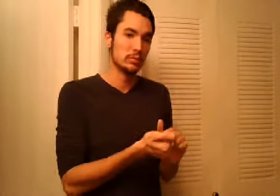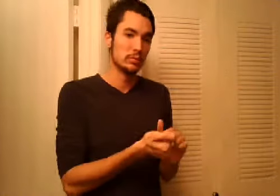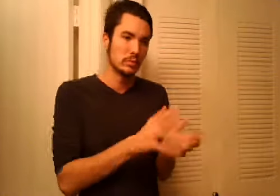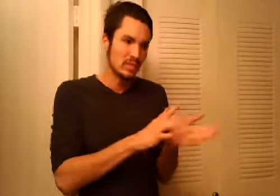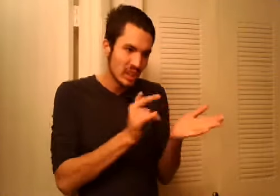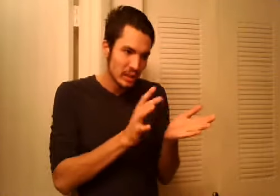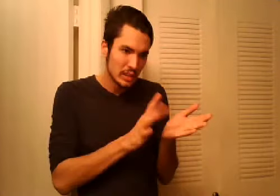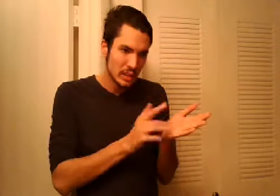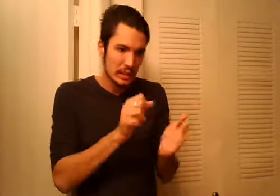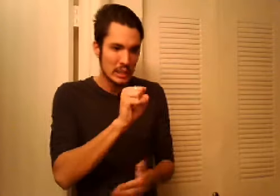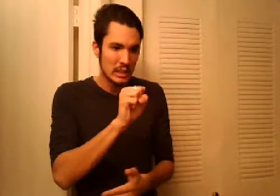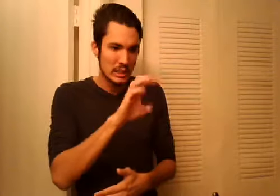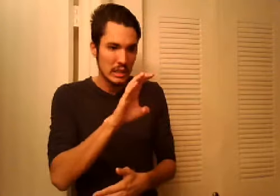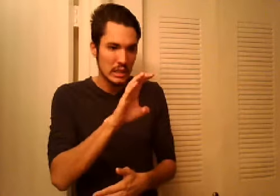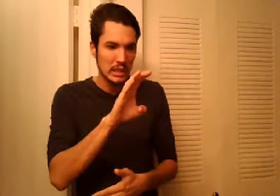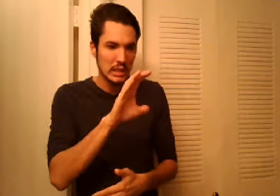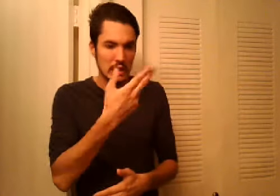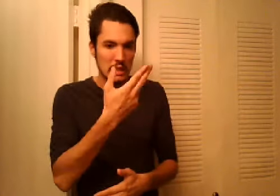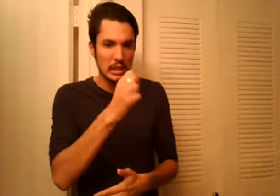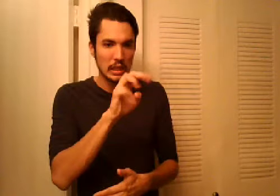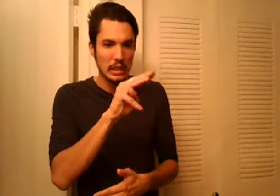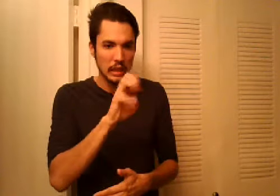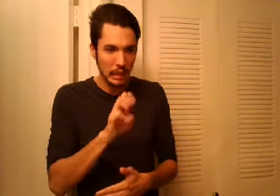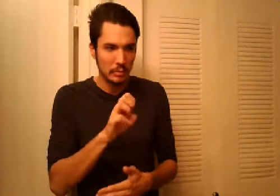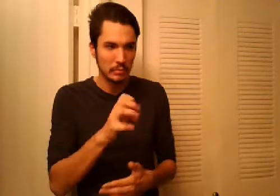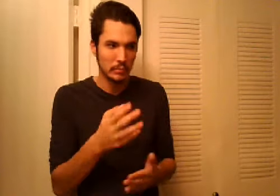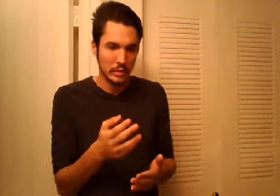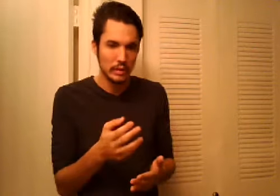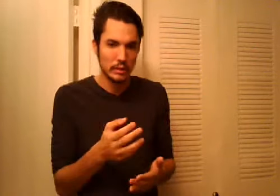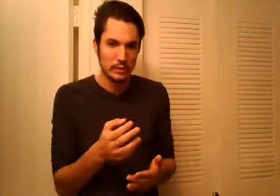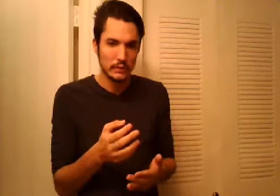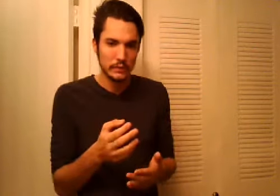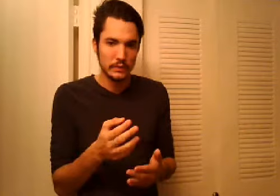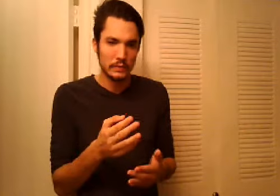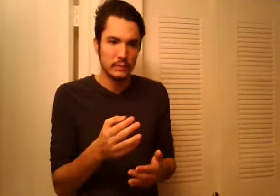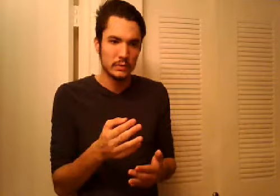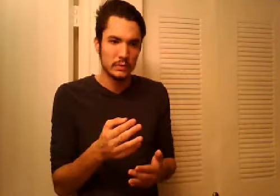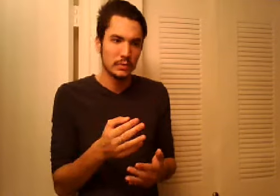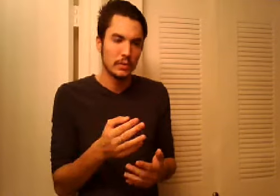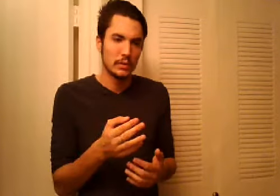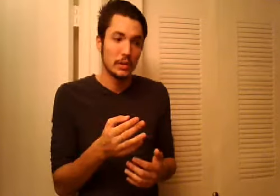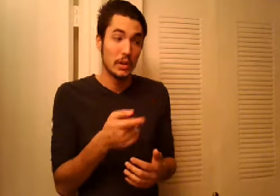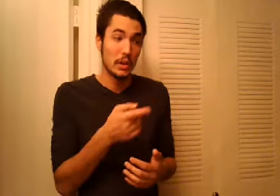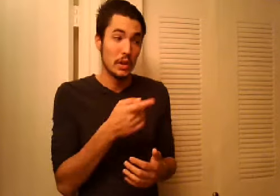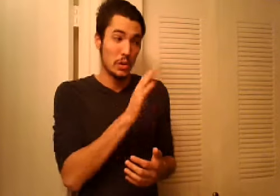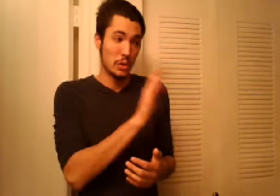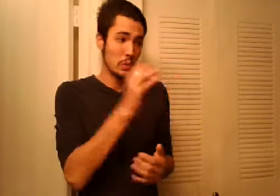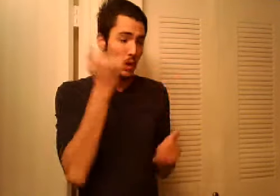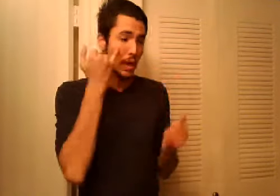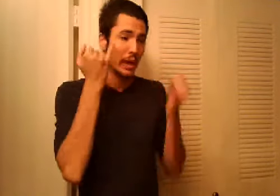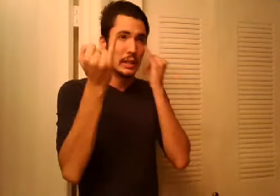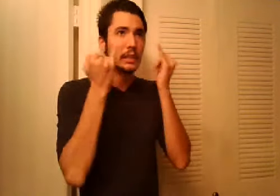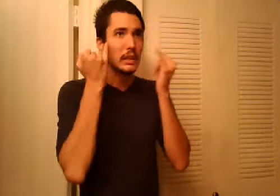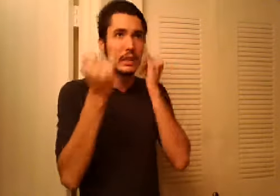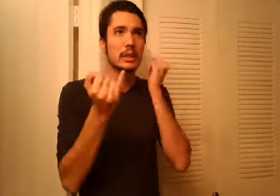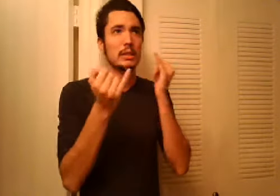You're making this, right? The fallacy that you're appealing to there is the slippery slope fallacy, which is once you do X, you have to do Y and Z. Right? But you